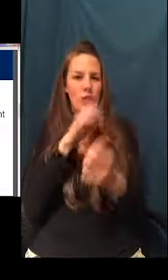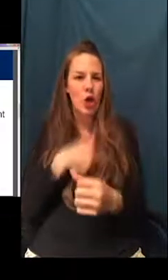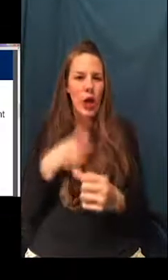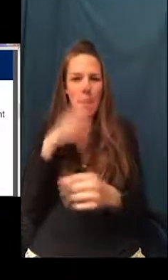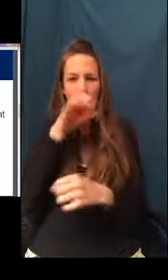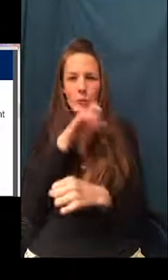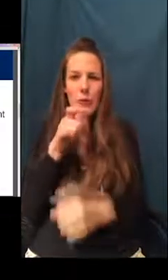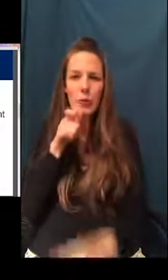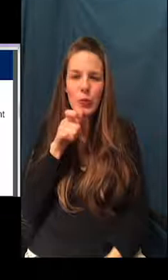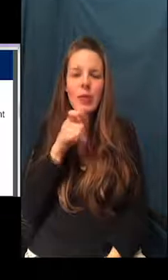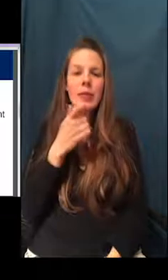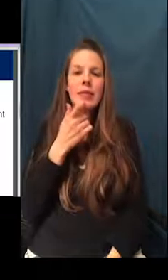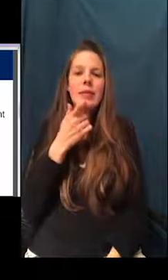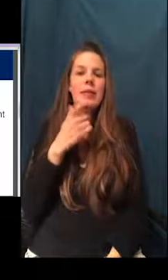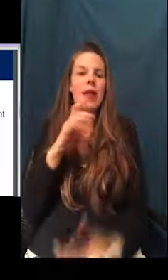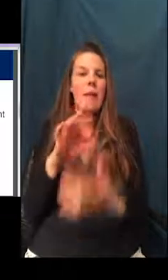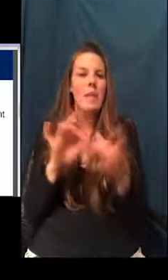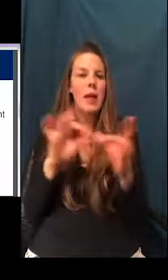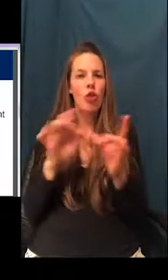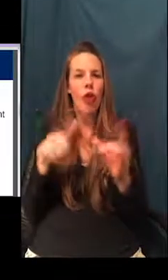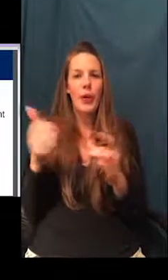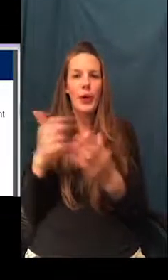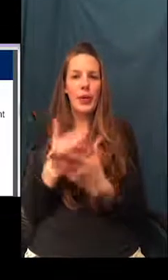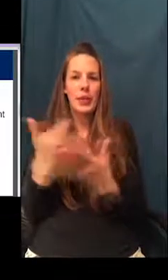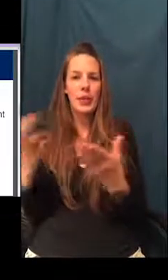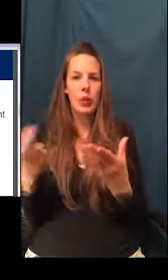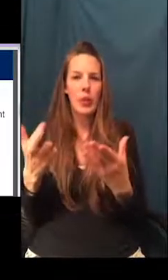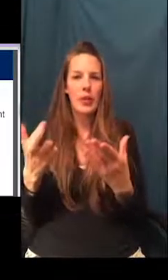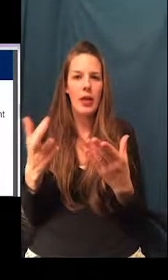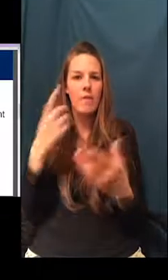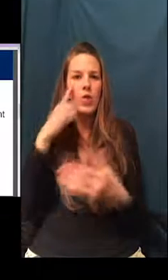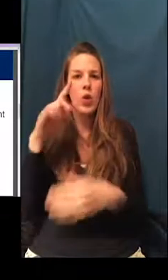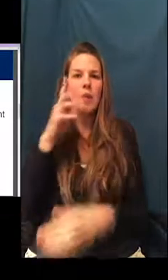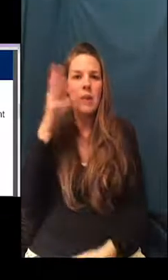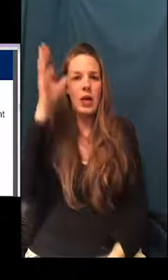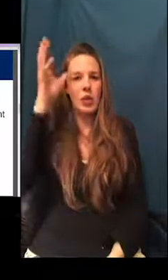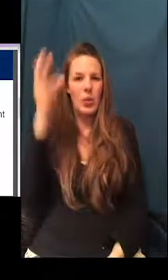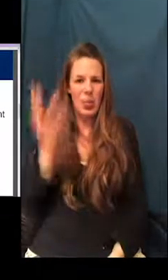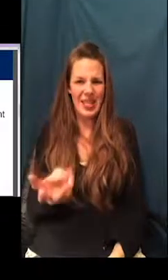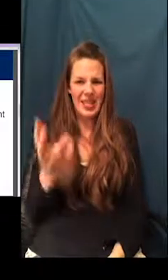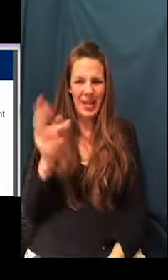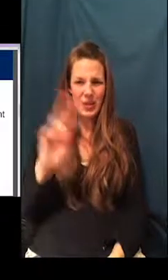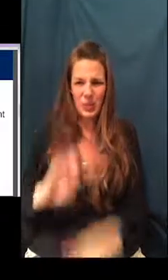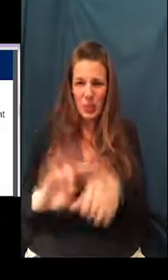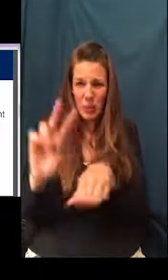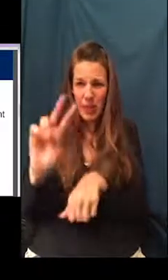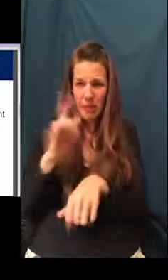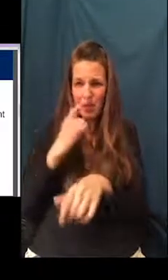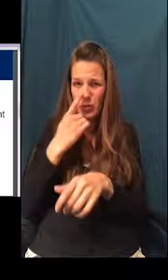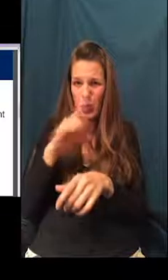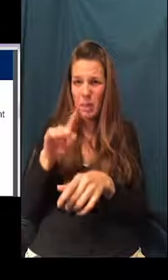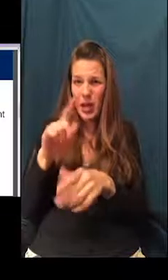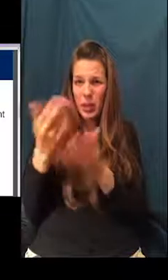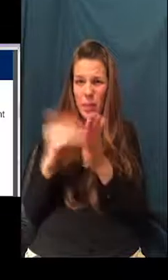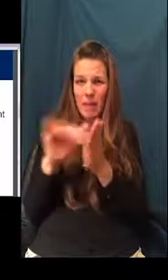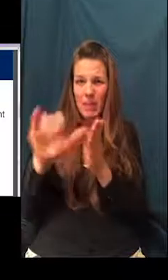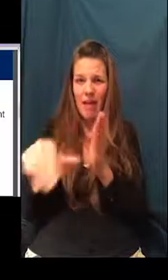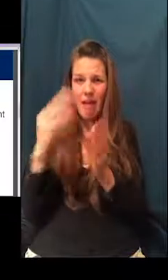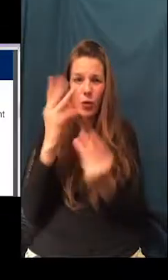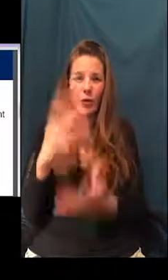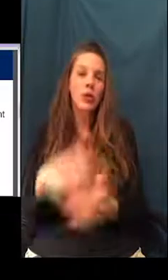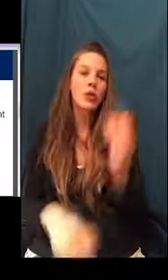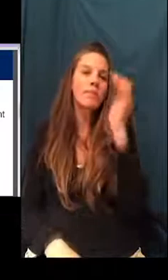one it was, mentioned another resource for parents on Wednesdays at 2 p.m. Can you repeat that